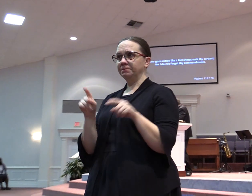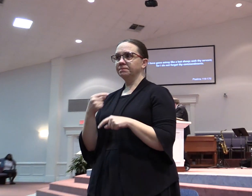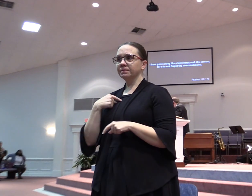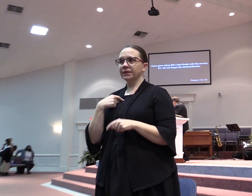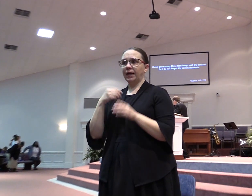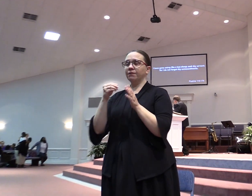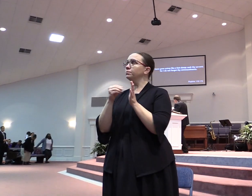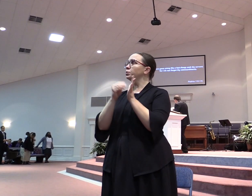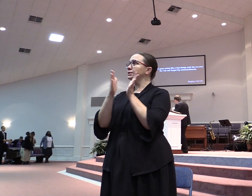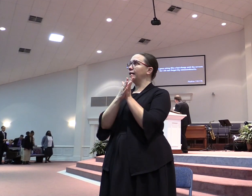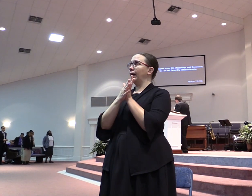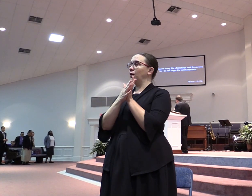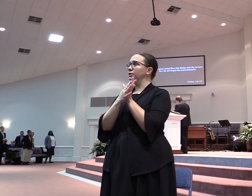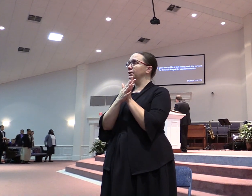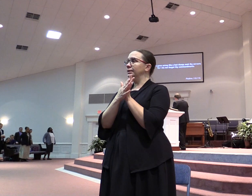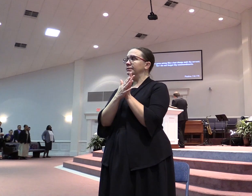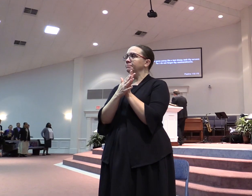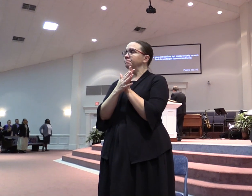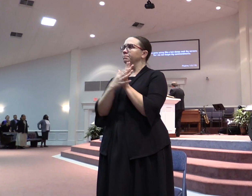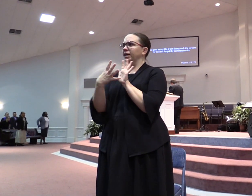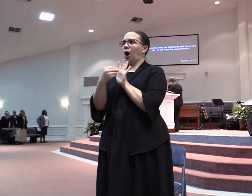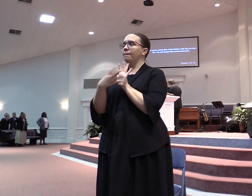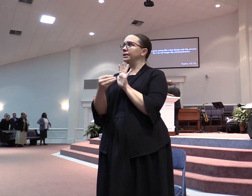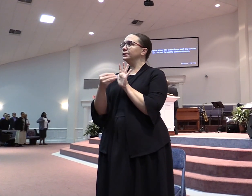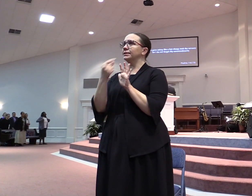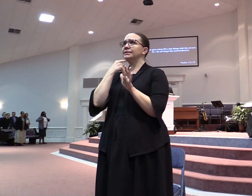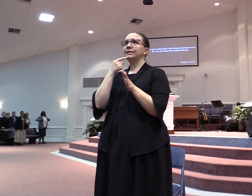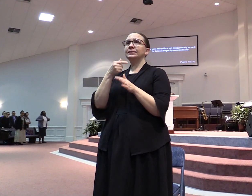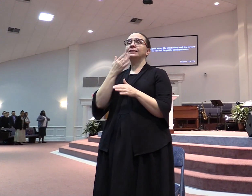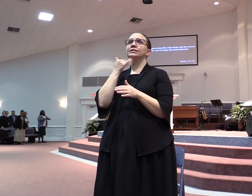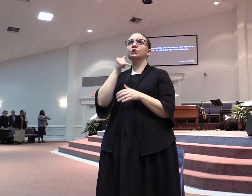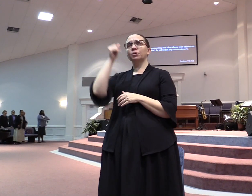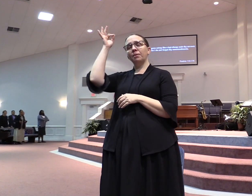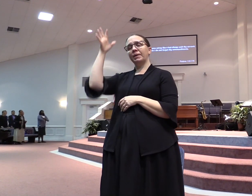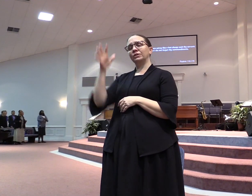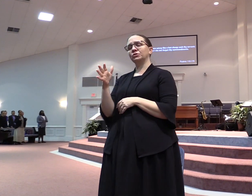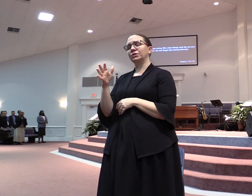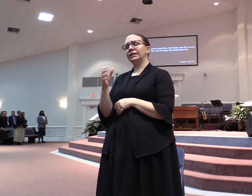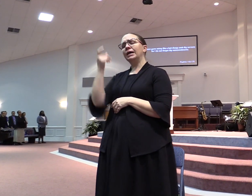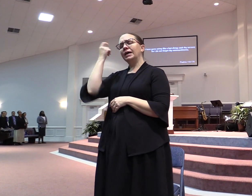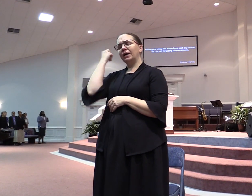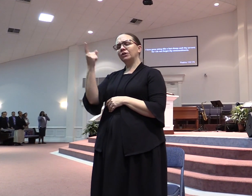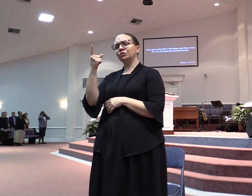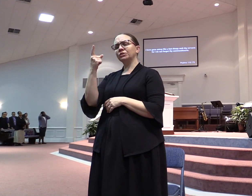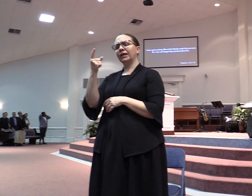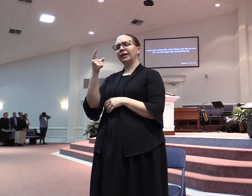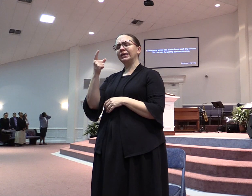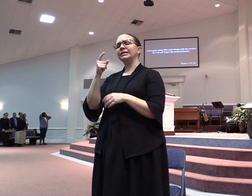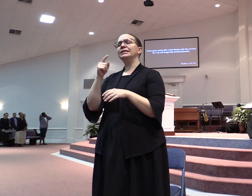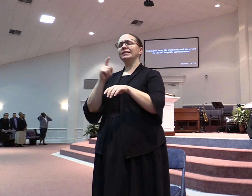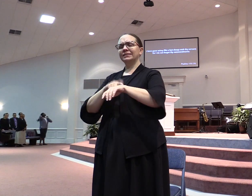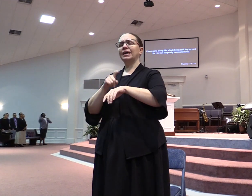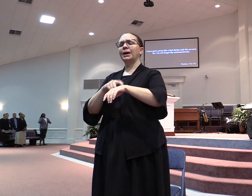I've printed out several of these. It says, dear pastor, understanding the urgency of the